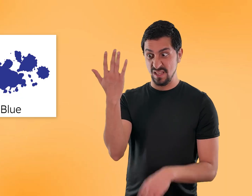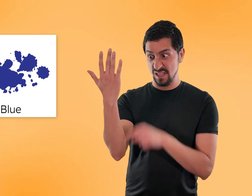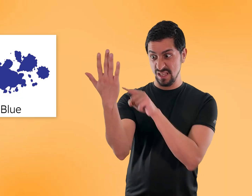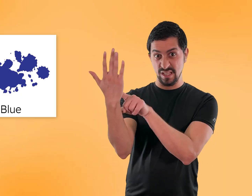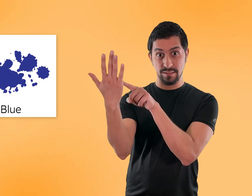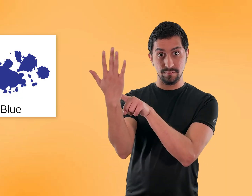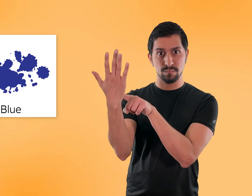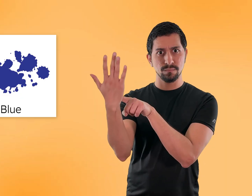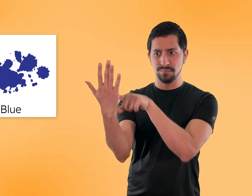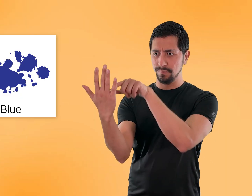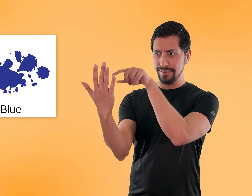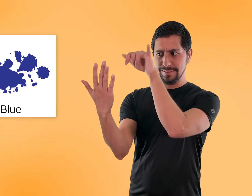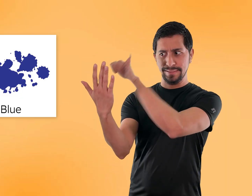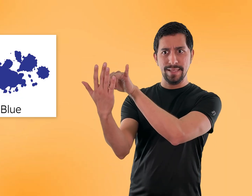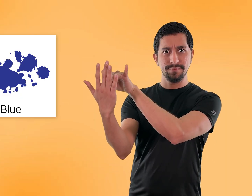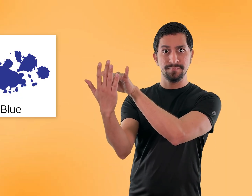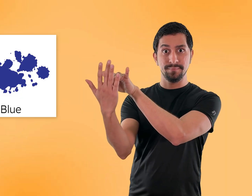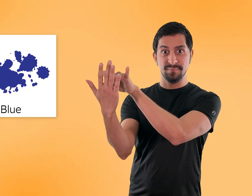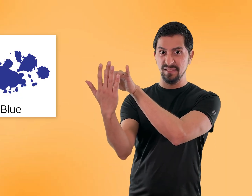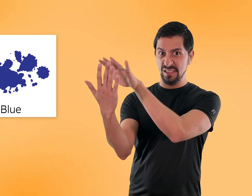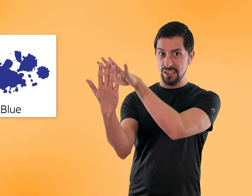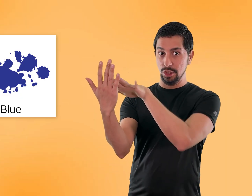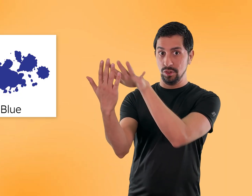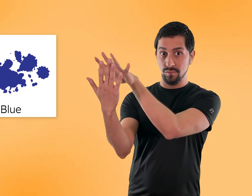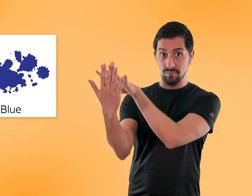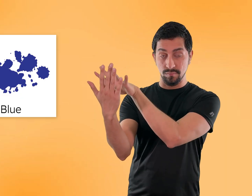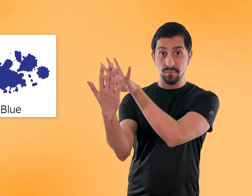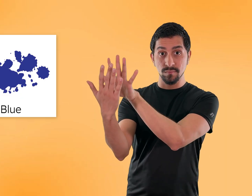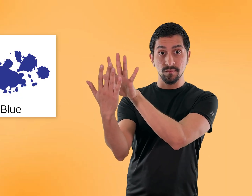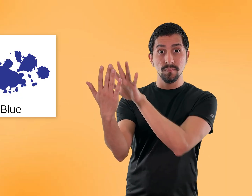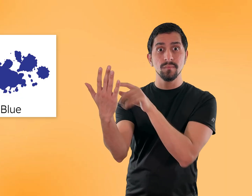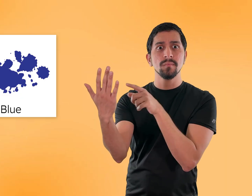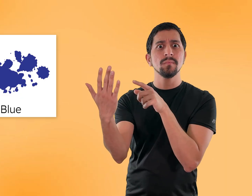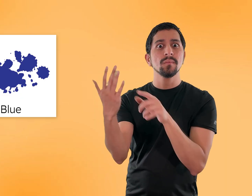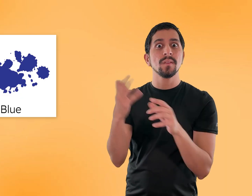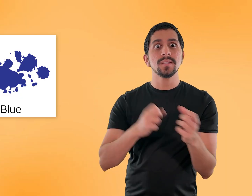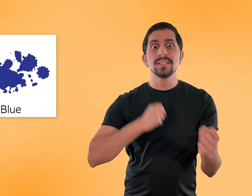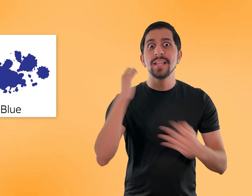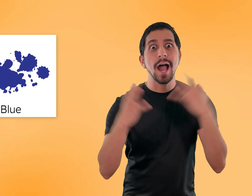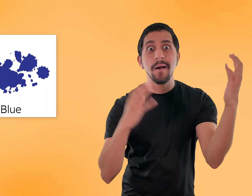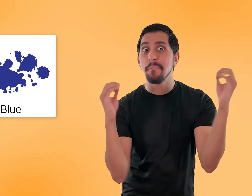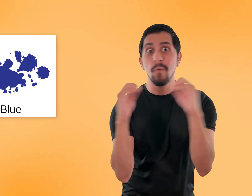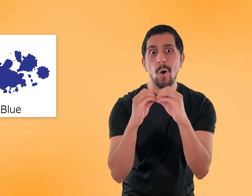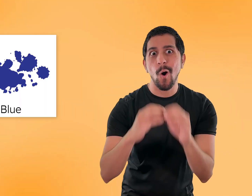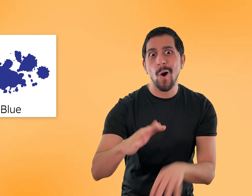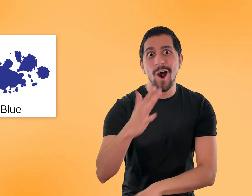Keep your hand here to sign a few more colors.